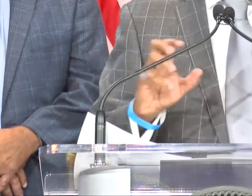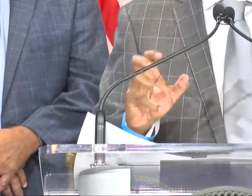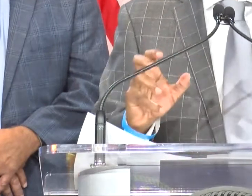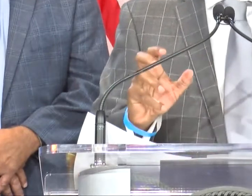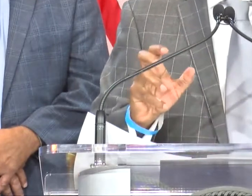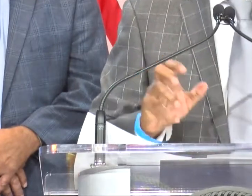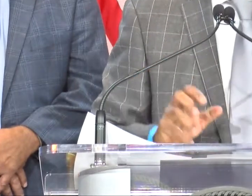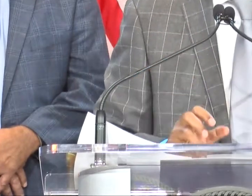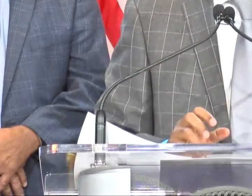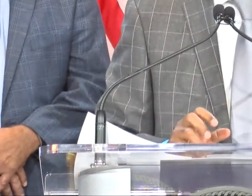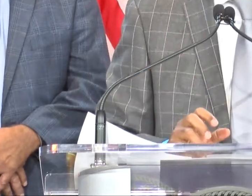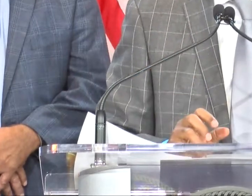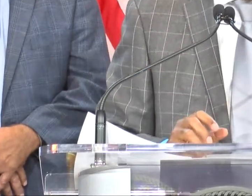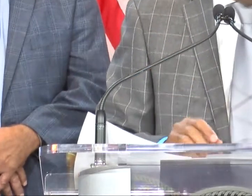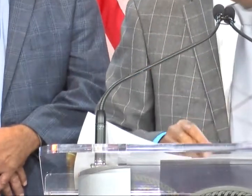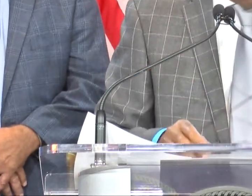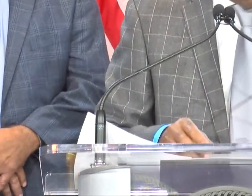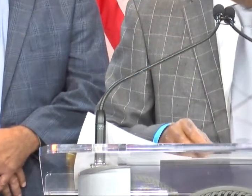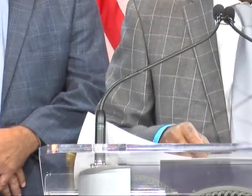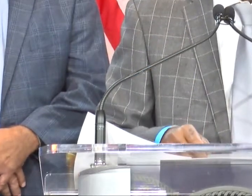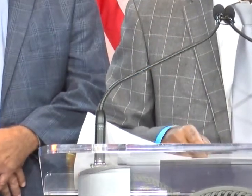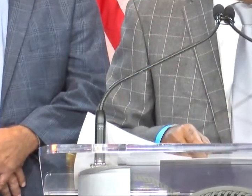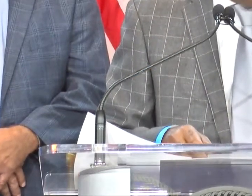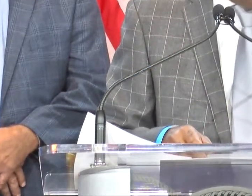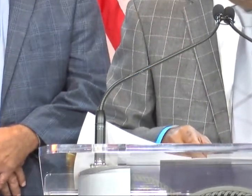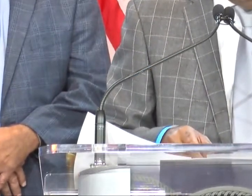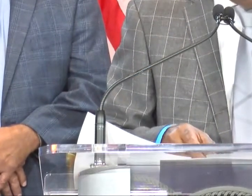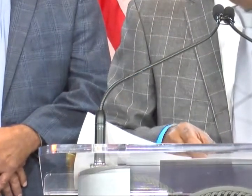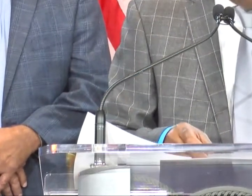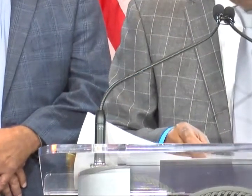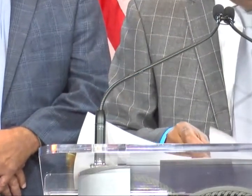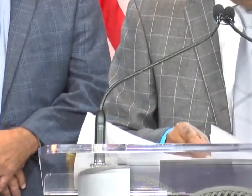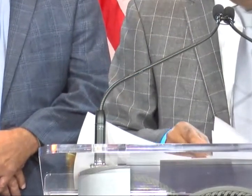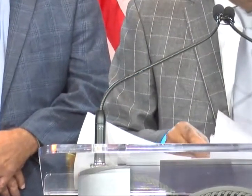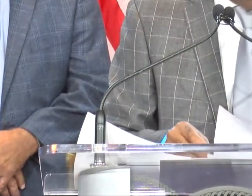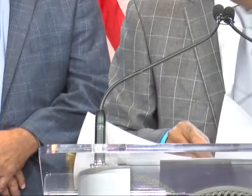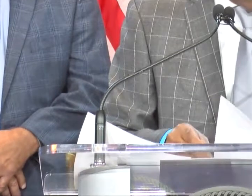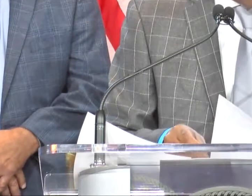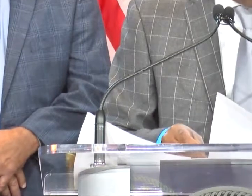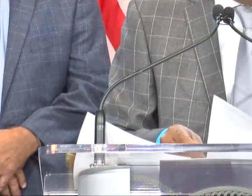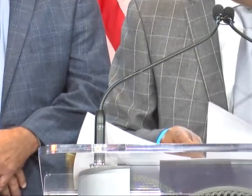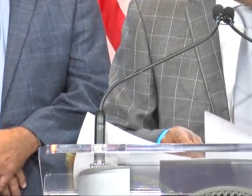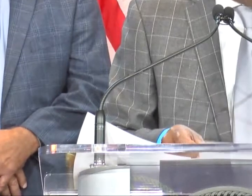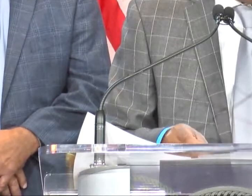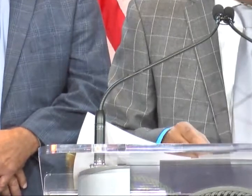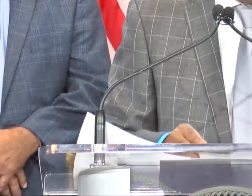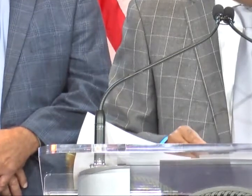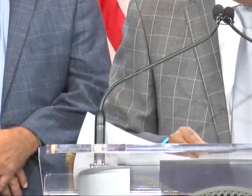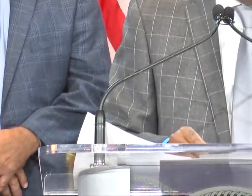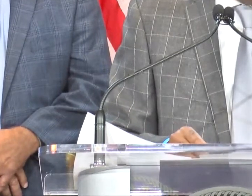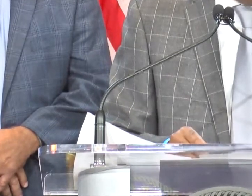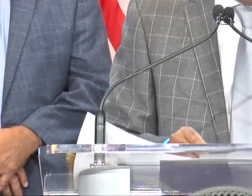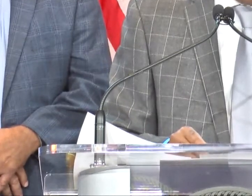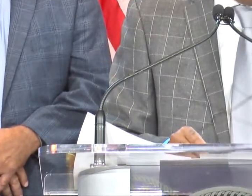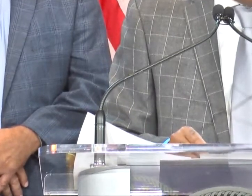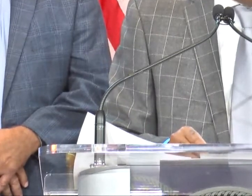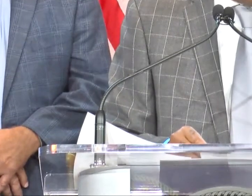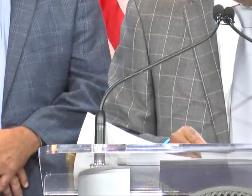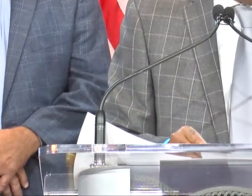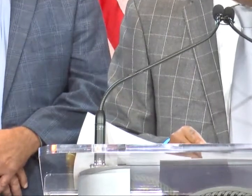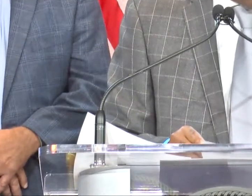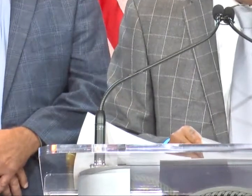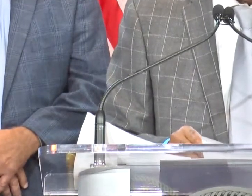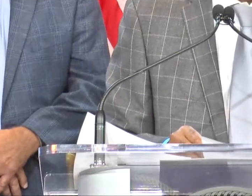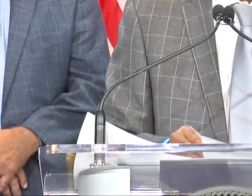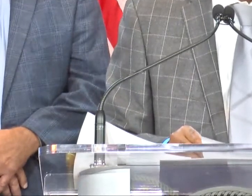it changes the disposition of those communities. HUD has been absent for too long